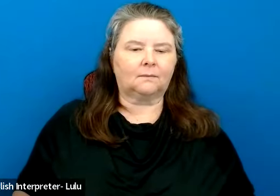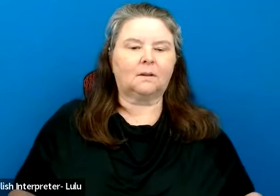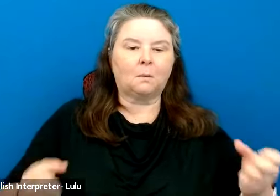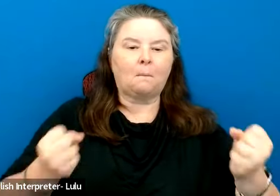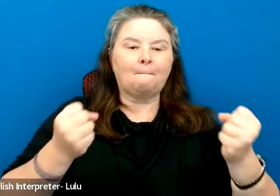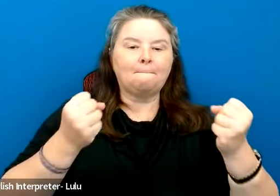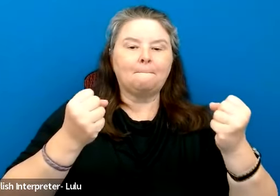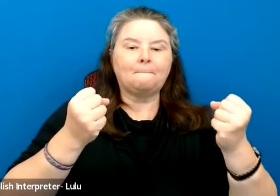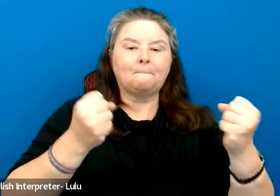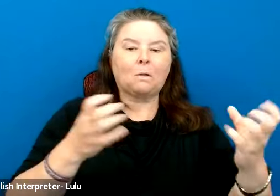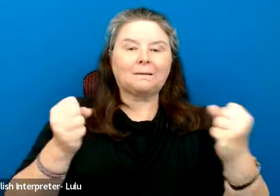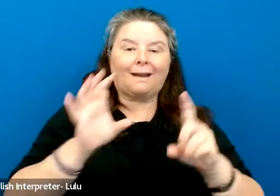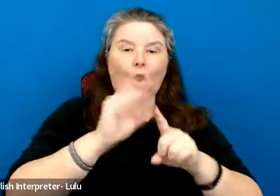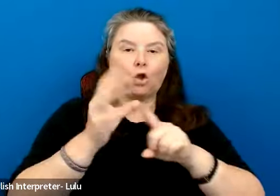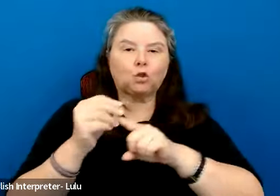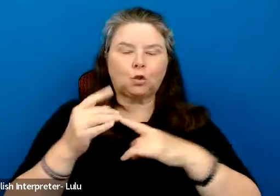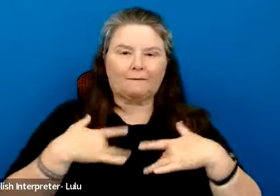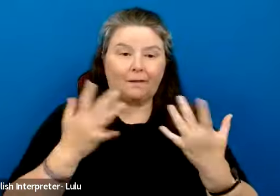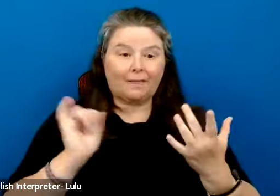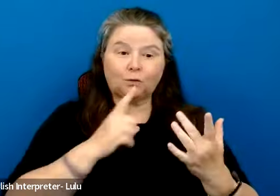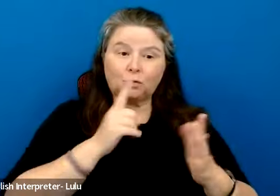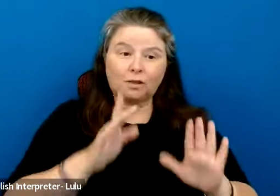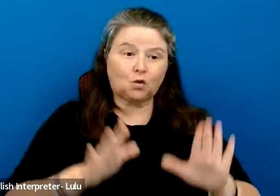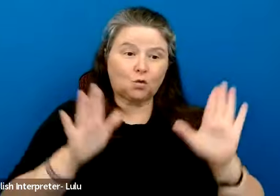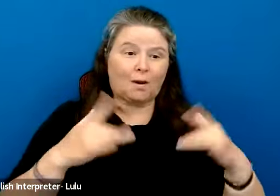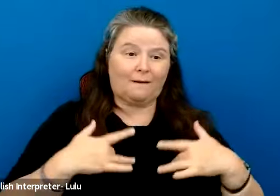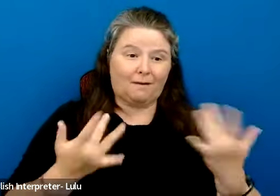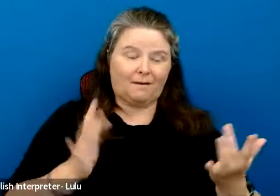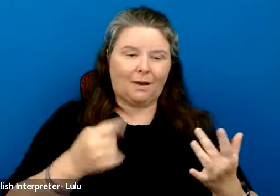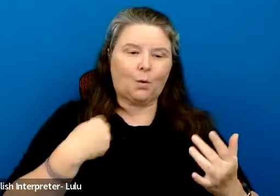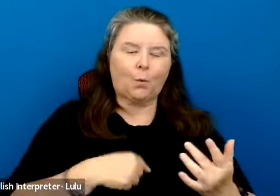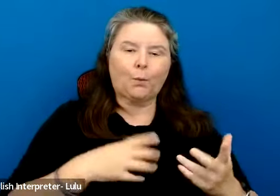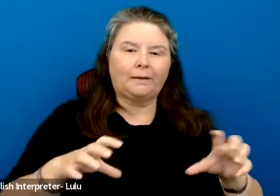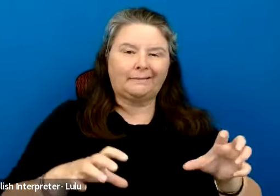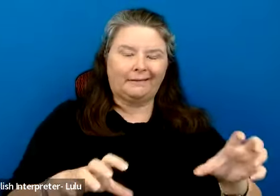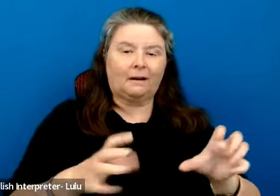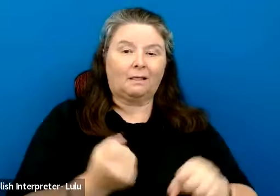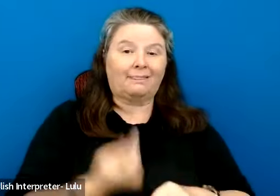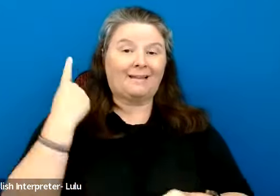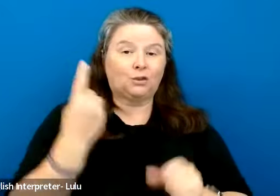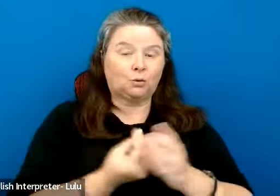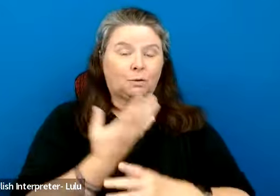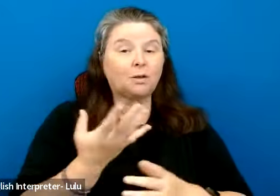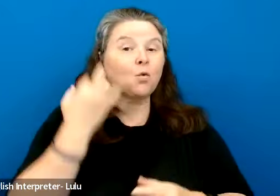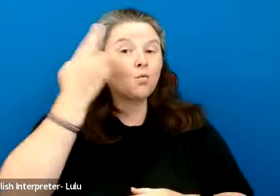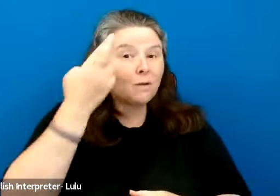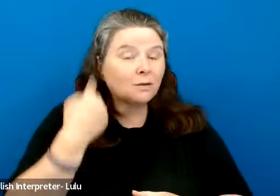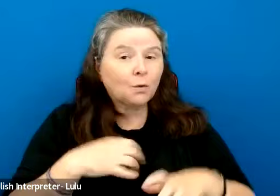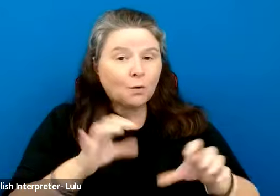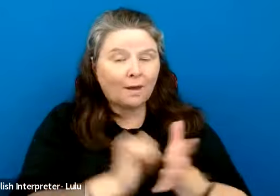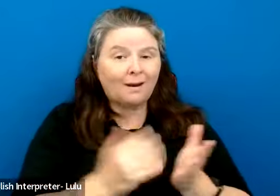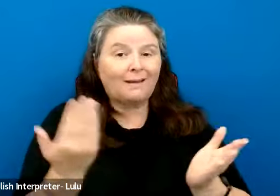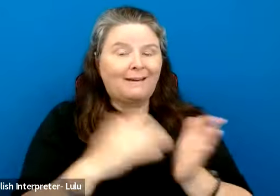Multicultural event. This was a really great event that we did last spring. And the reason why we did it again